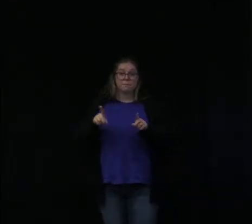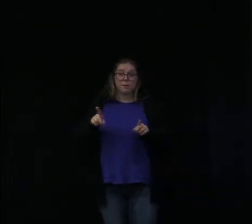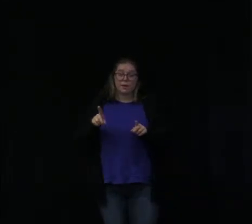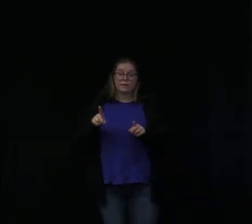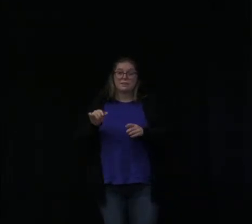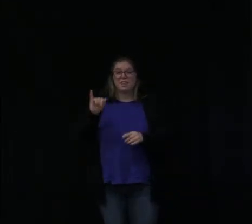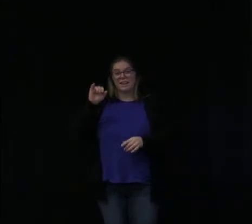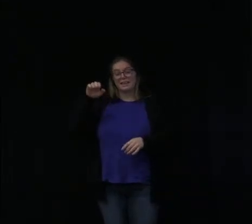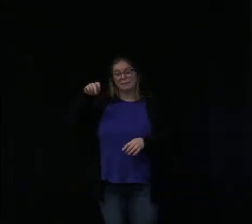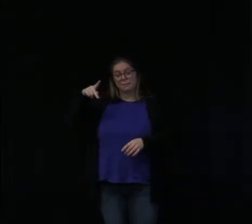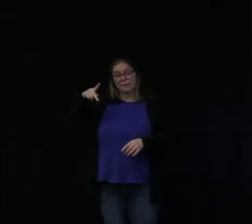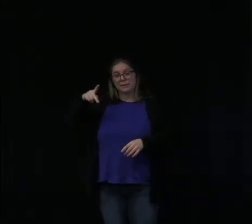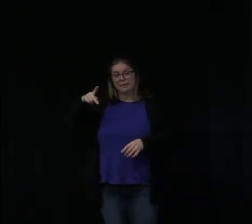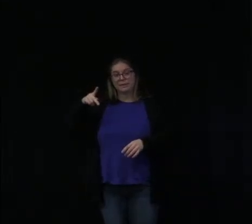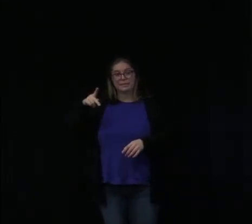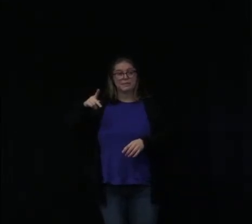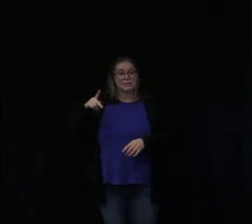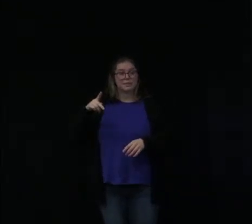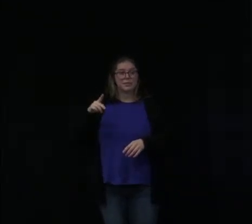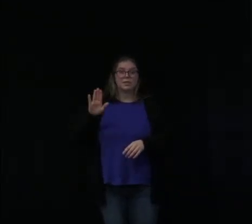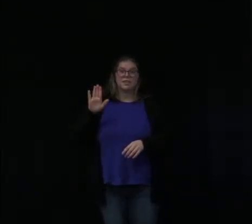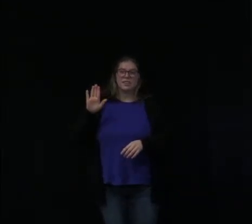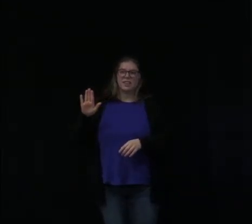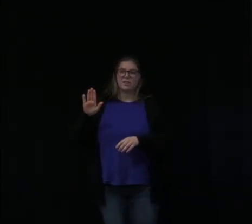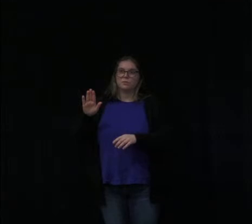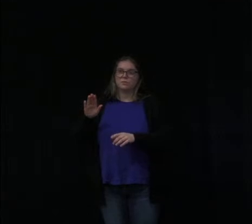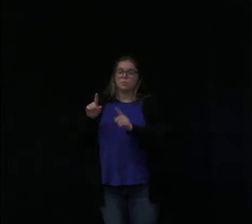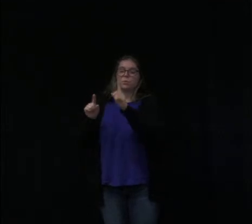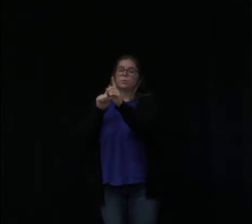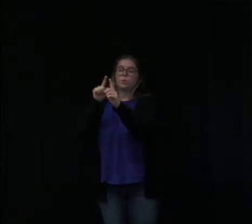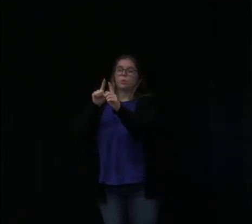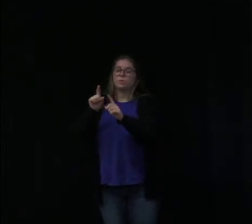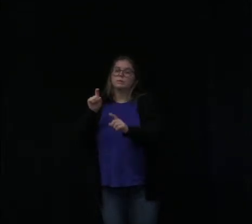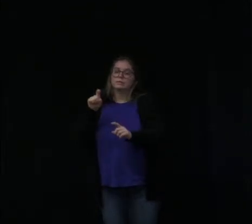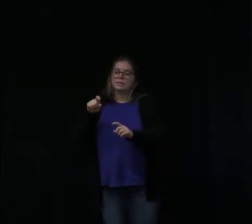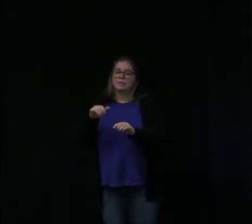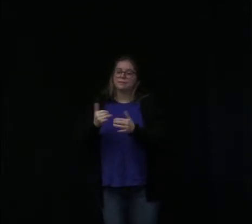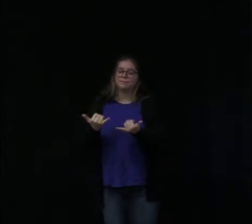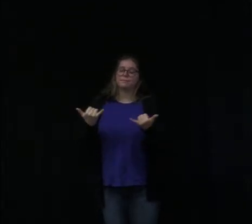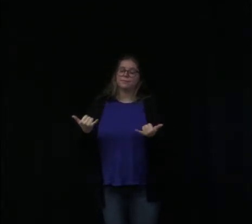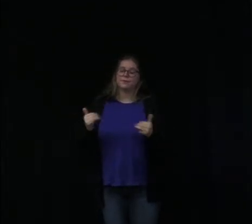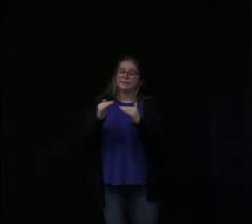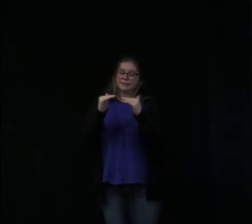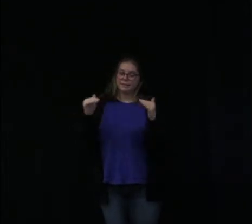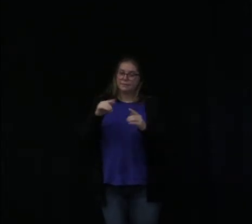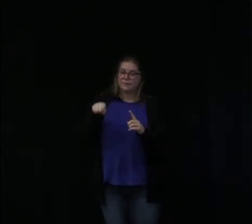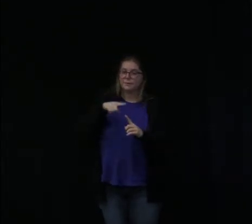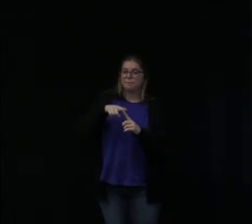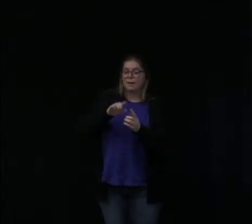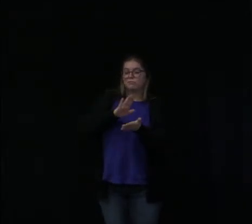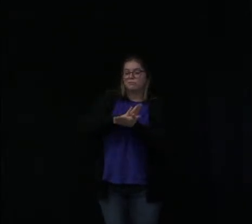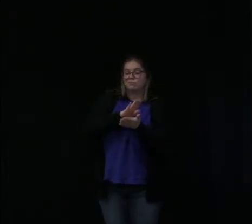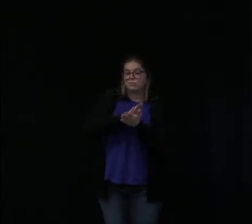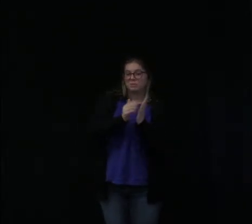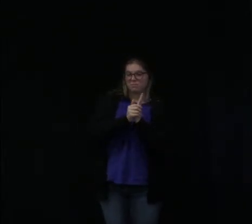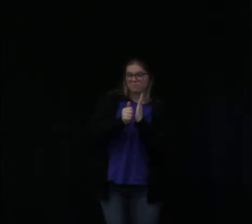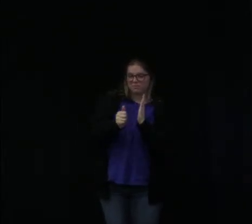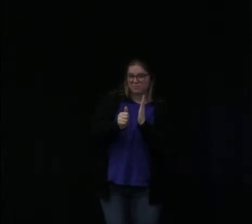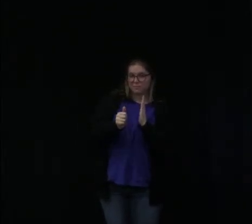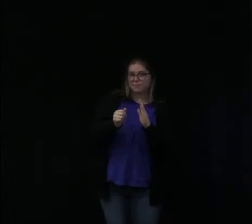IEP, write goals on the IEP and present levels about their academic skills. But we want to make sure that